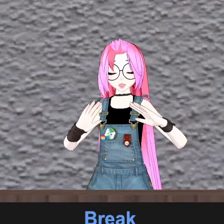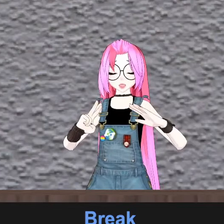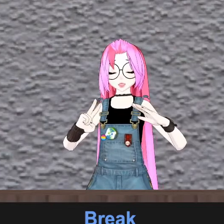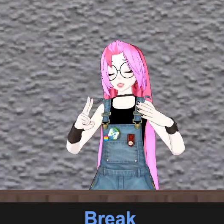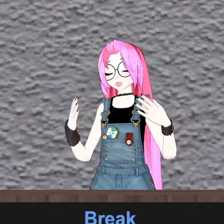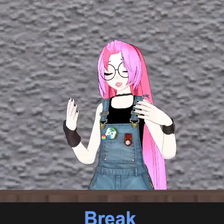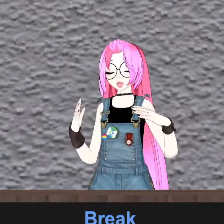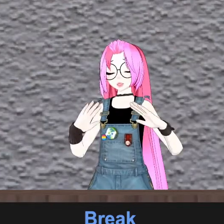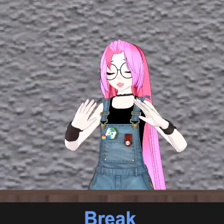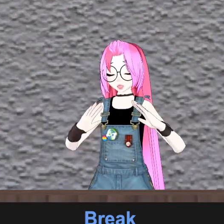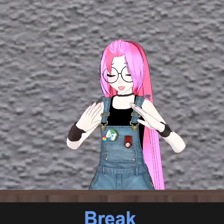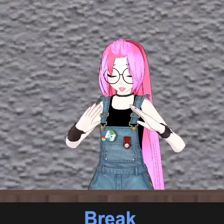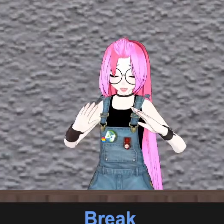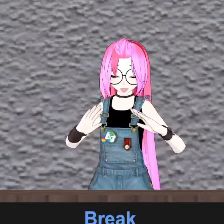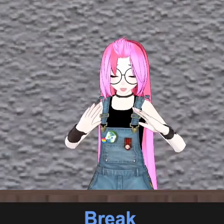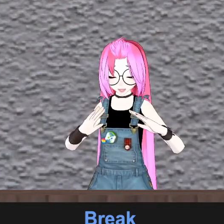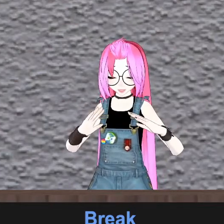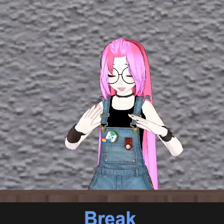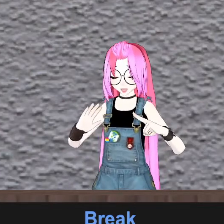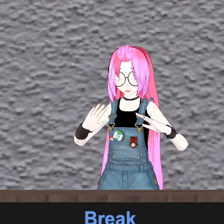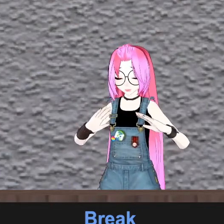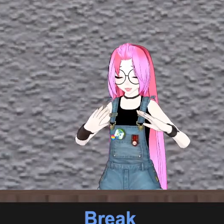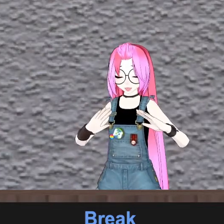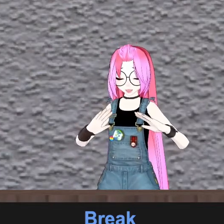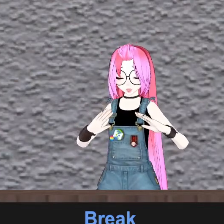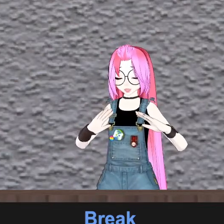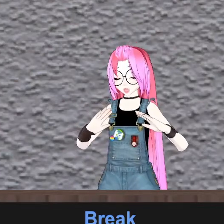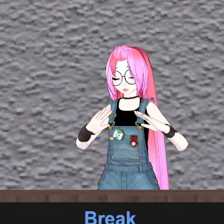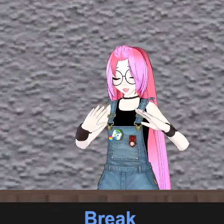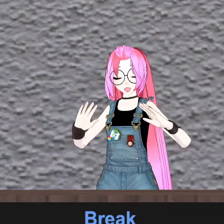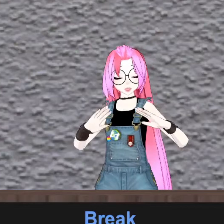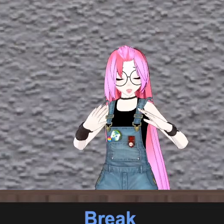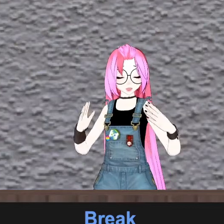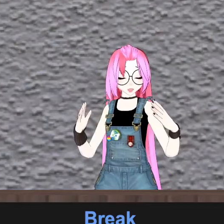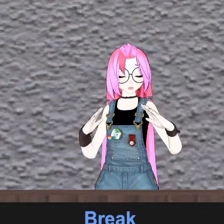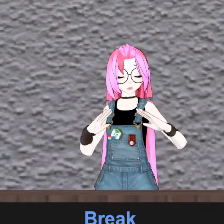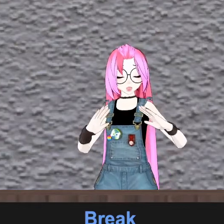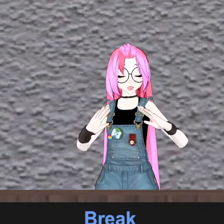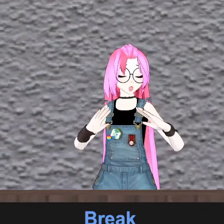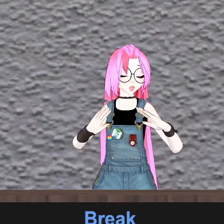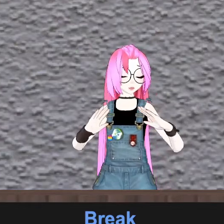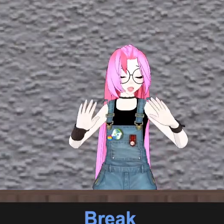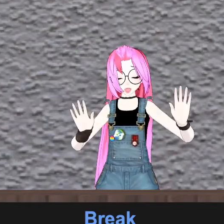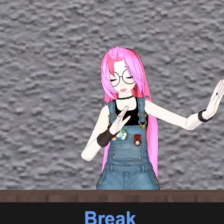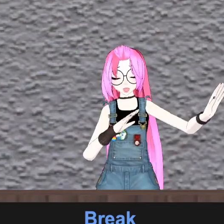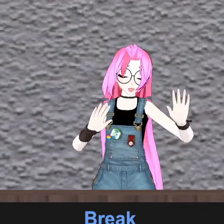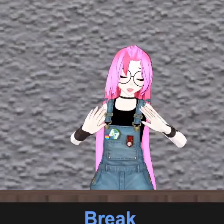not vacation. I struggle to find the words in English for this word. But it's like this is like a break. Like, oh, I'm off my